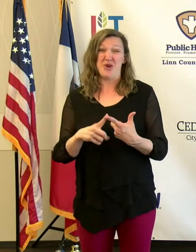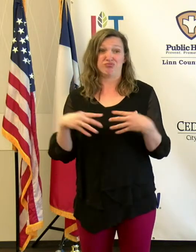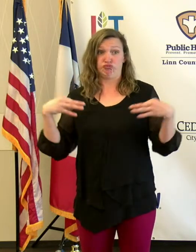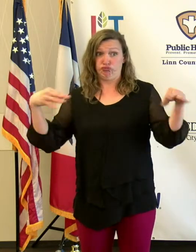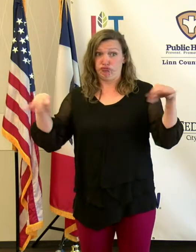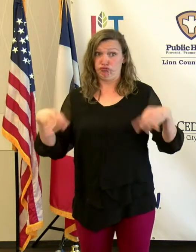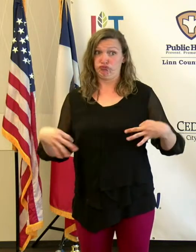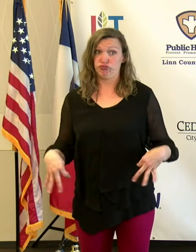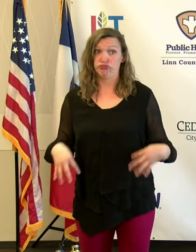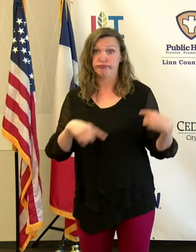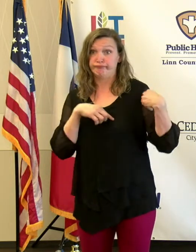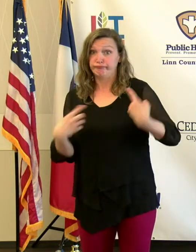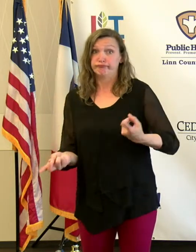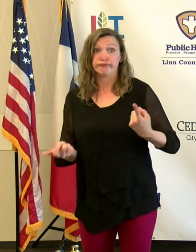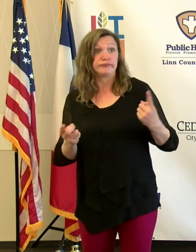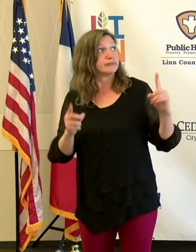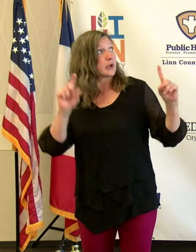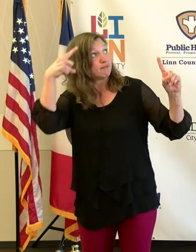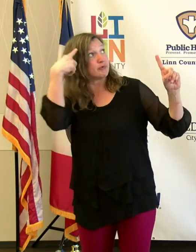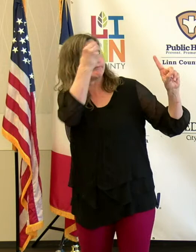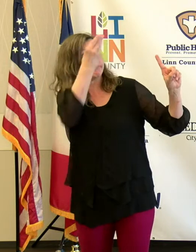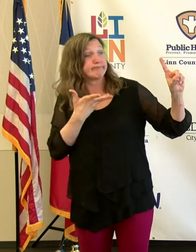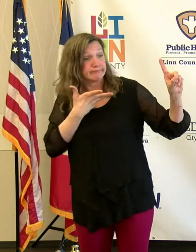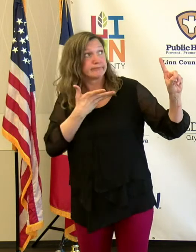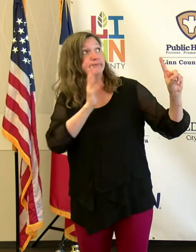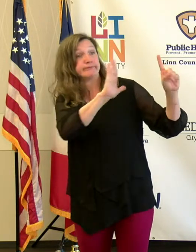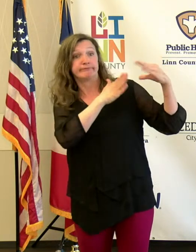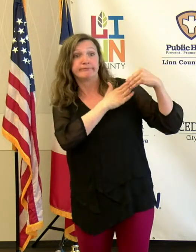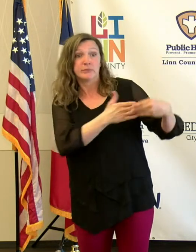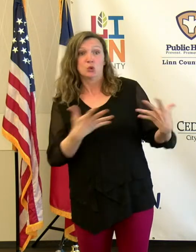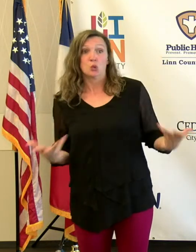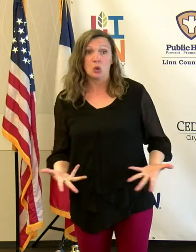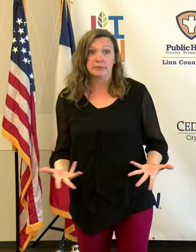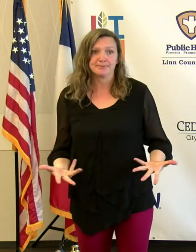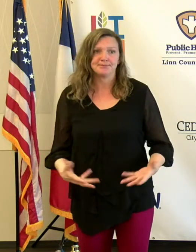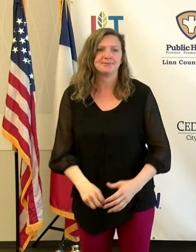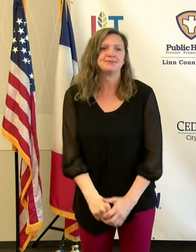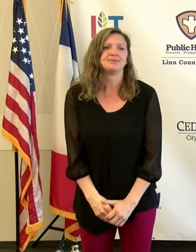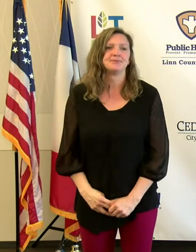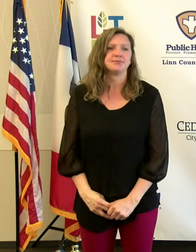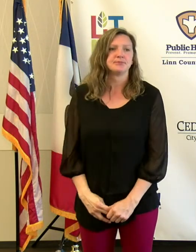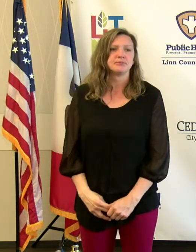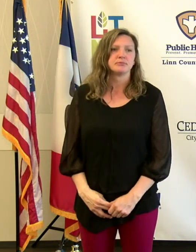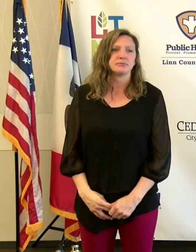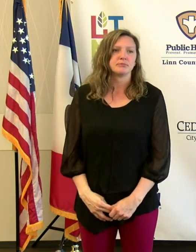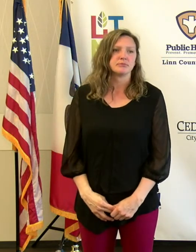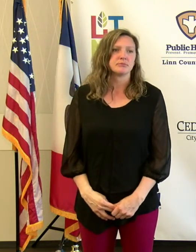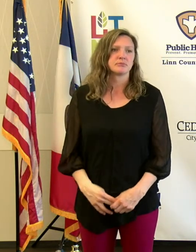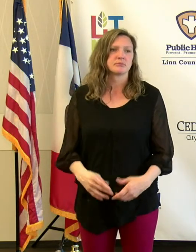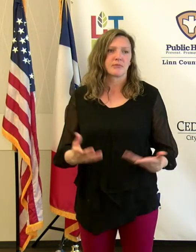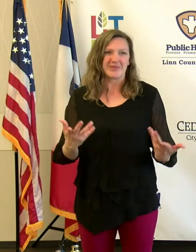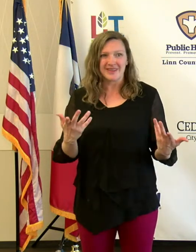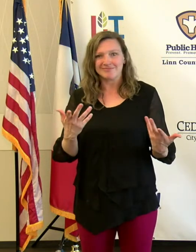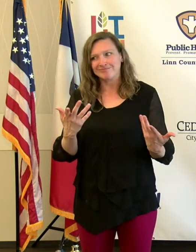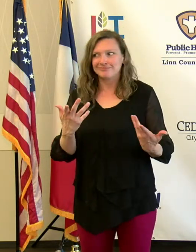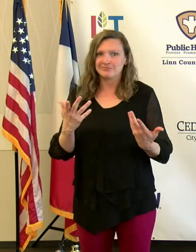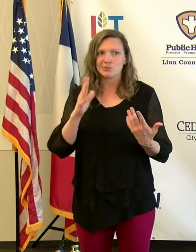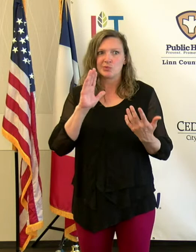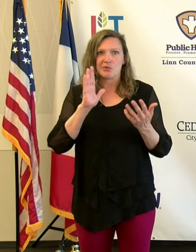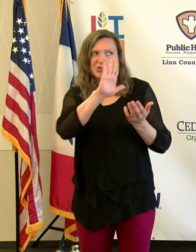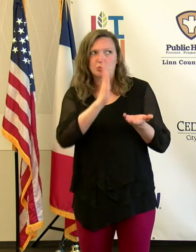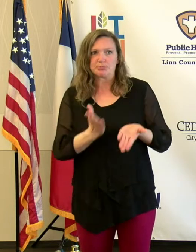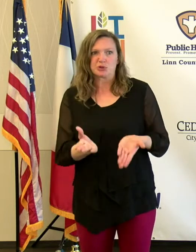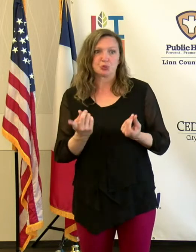Governor, Kim Reynolds, and the Department of Education. On Friday, Governor Reynolds closed school districts for the remainder of the academic